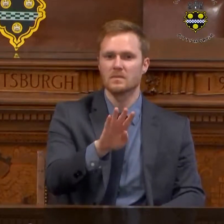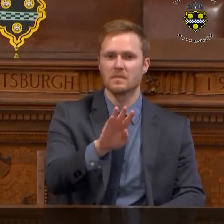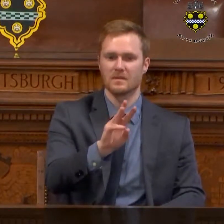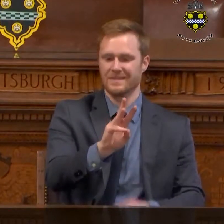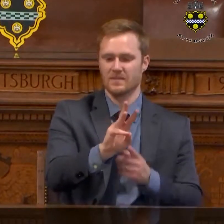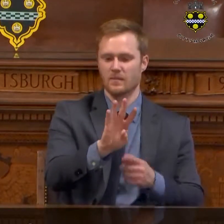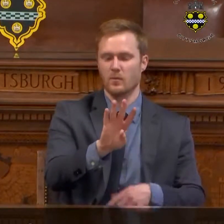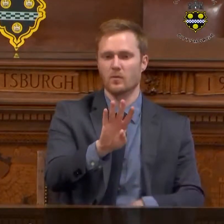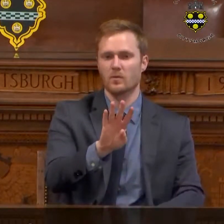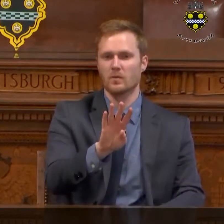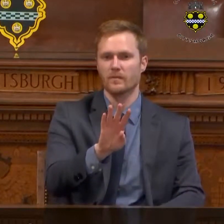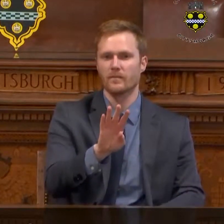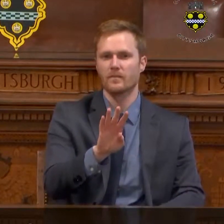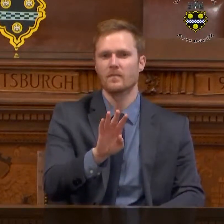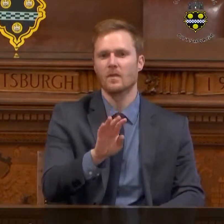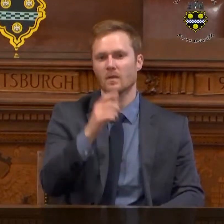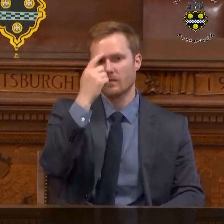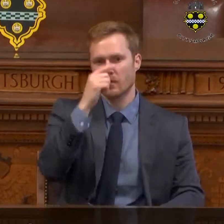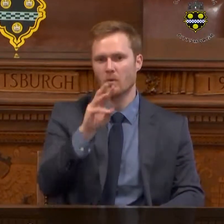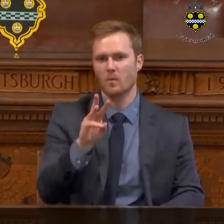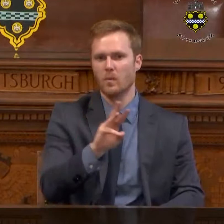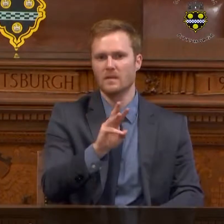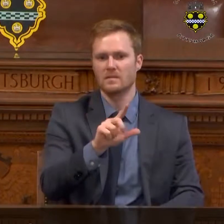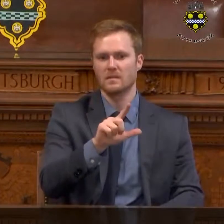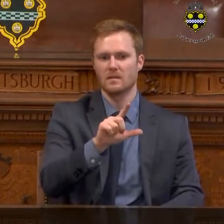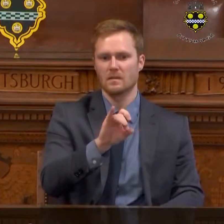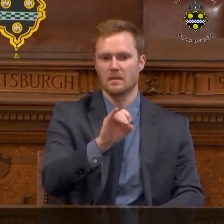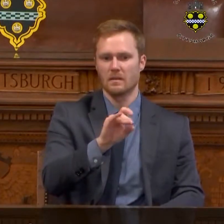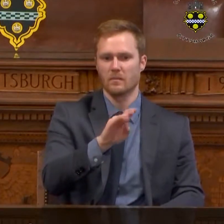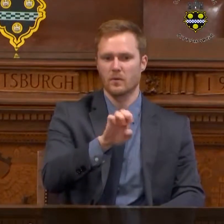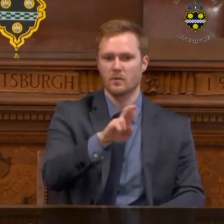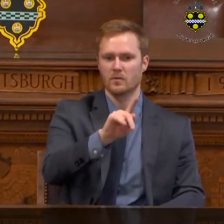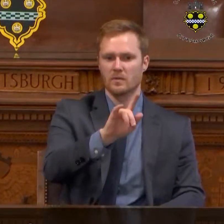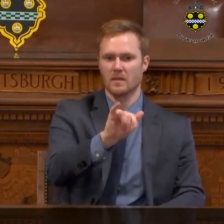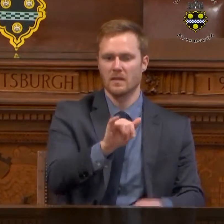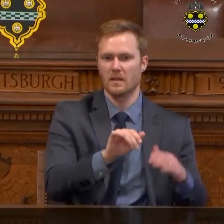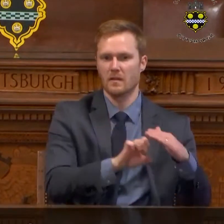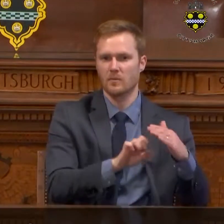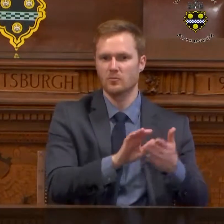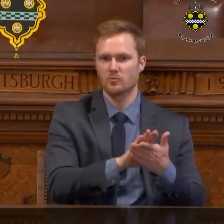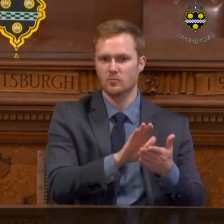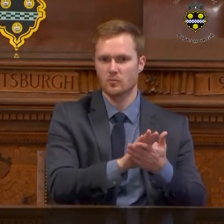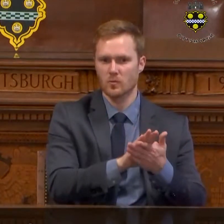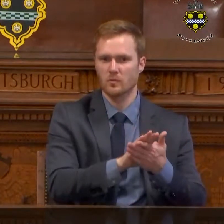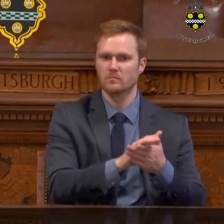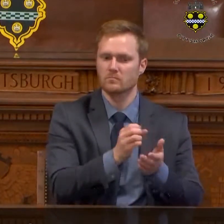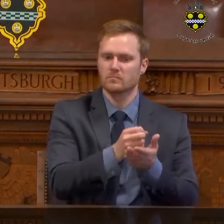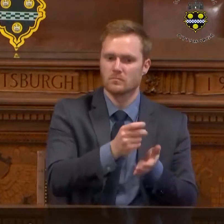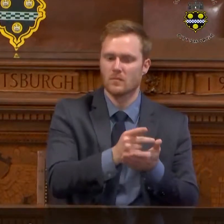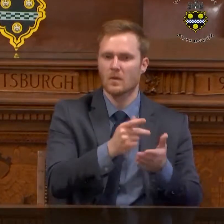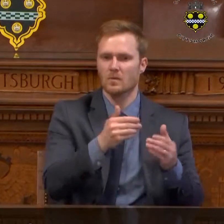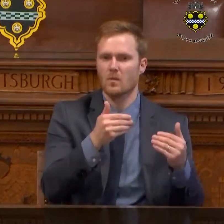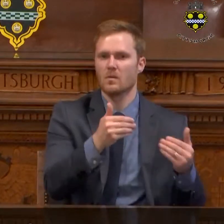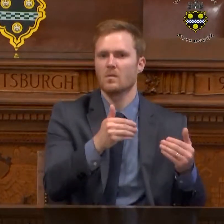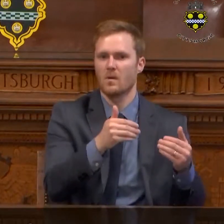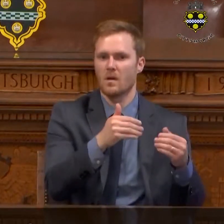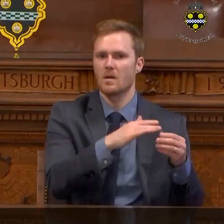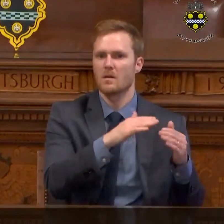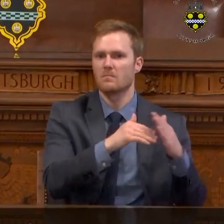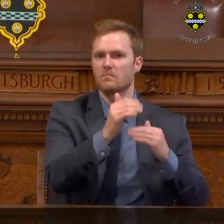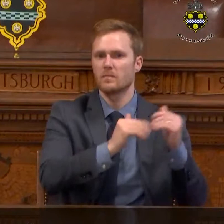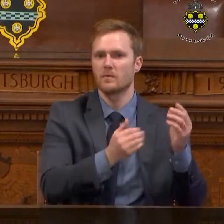911.2.A.64, for West Liberty Elementary School for authorization to expand an